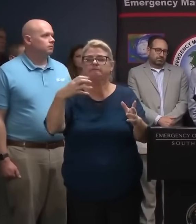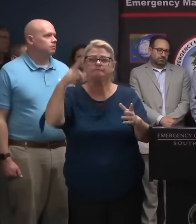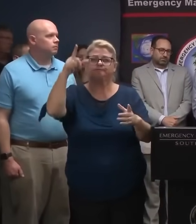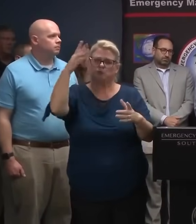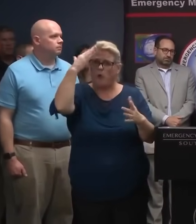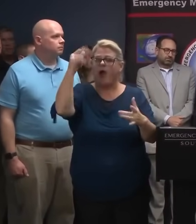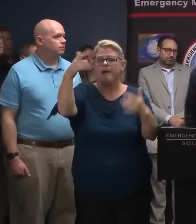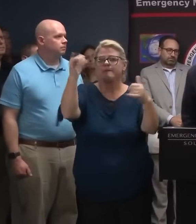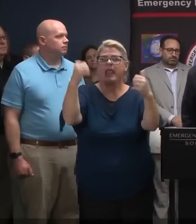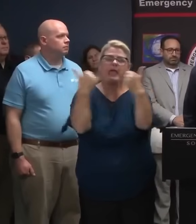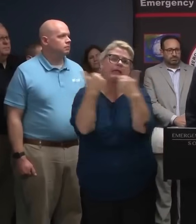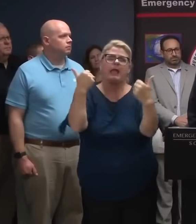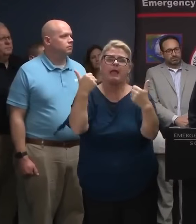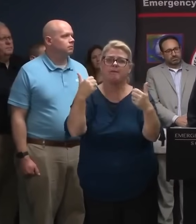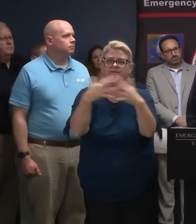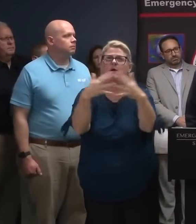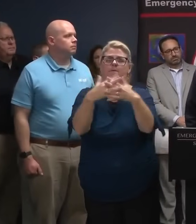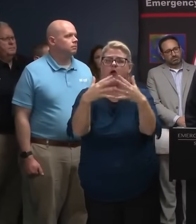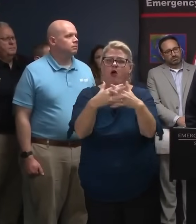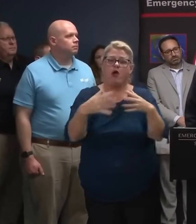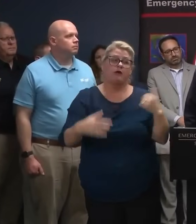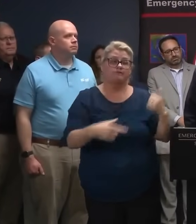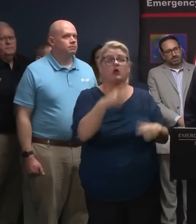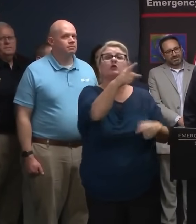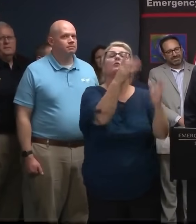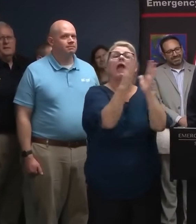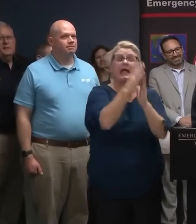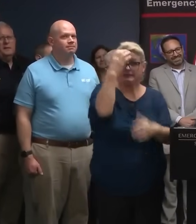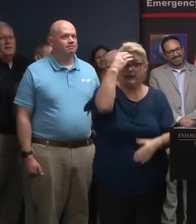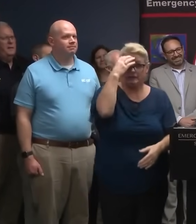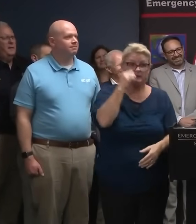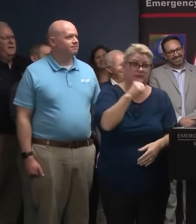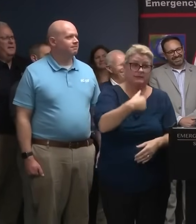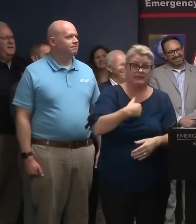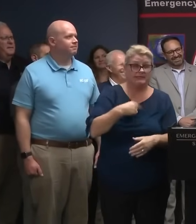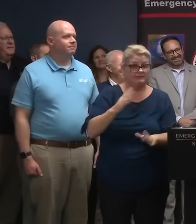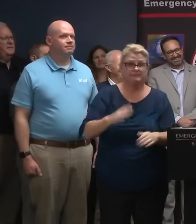done? That is a good question for Clemson.